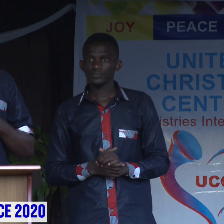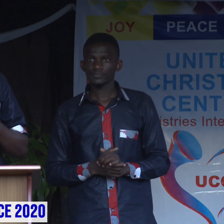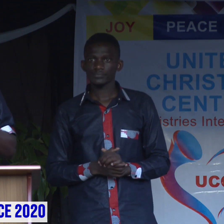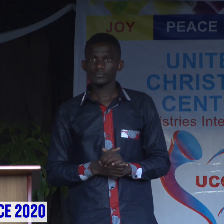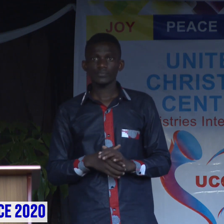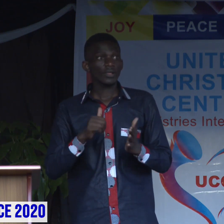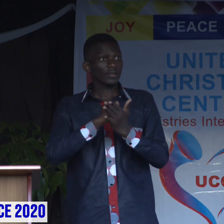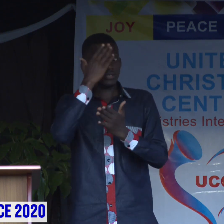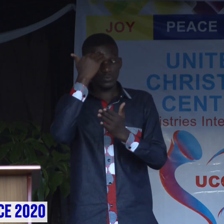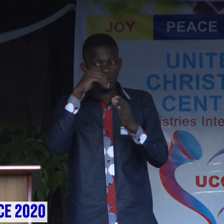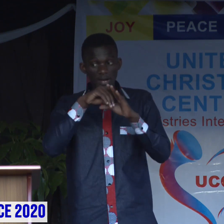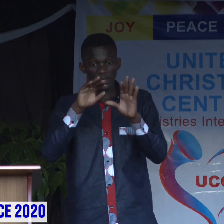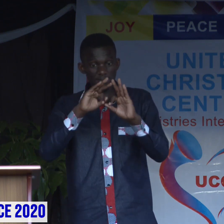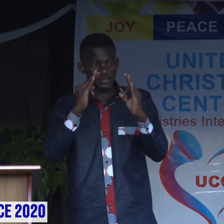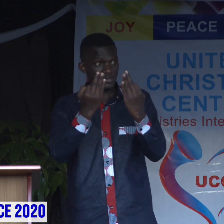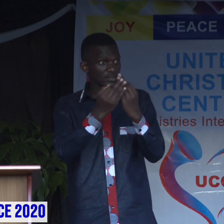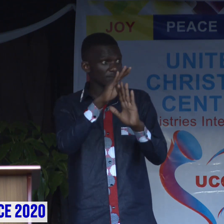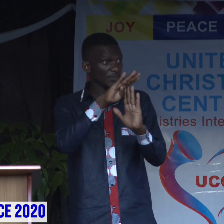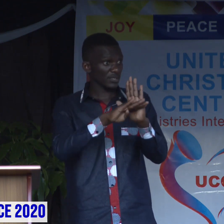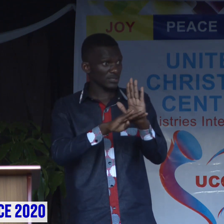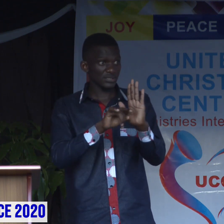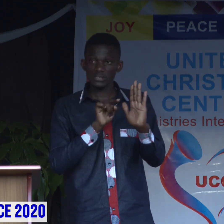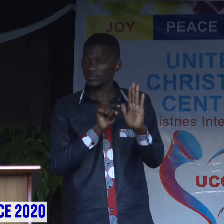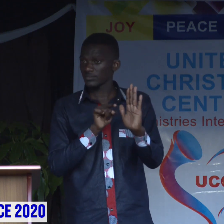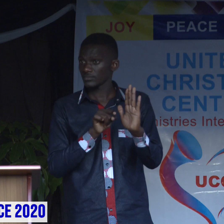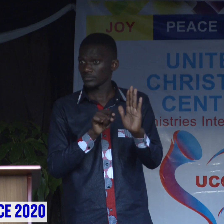That's why you have a family system. Yensonga lwachi mu